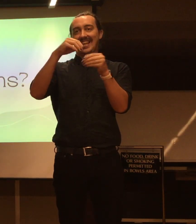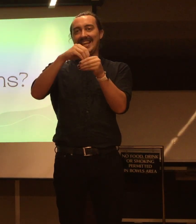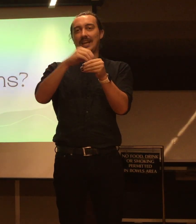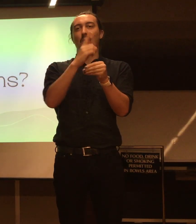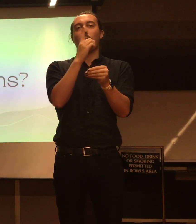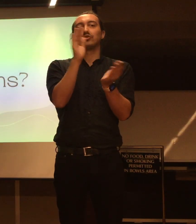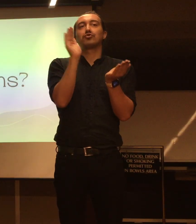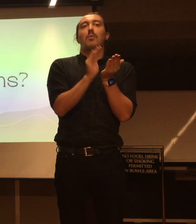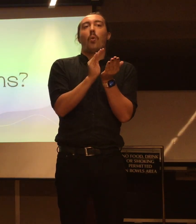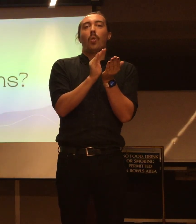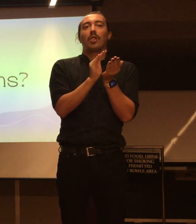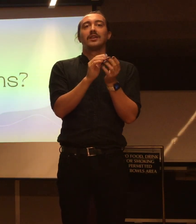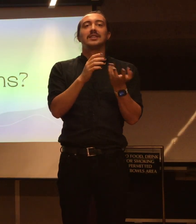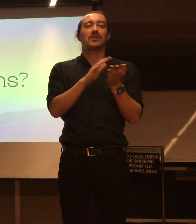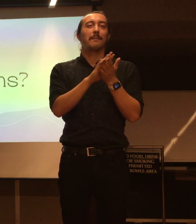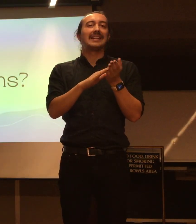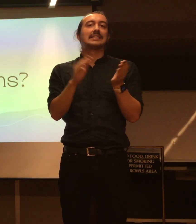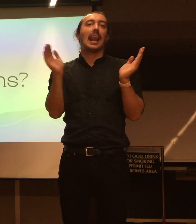Yes.